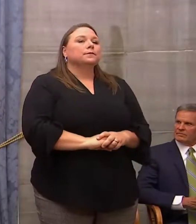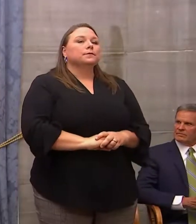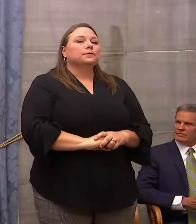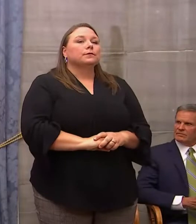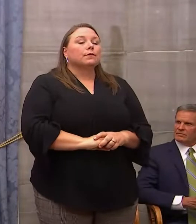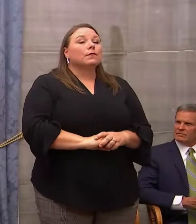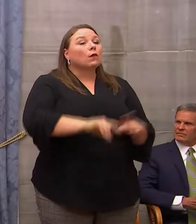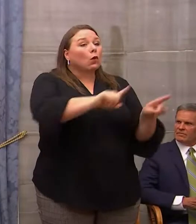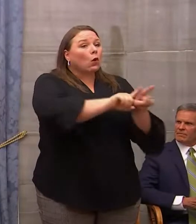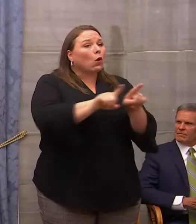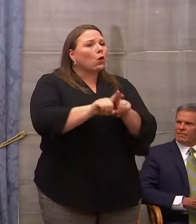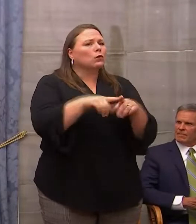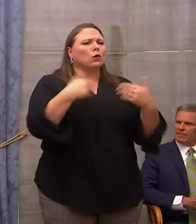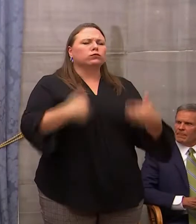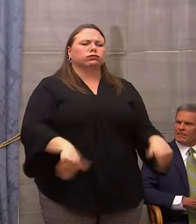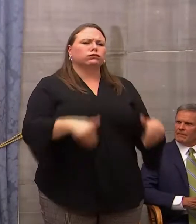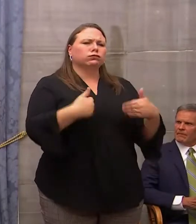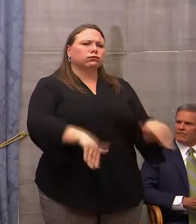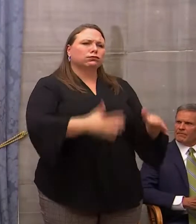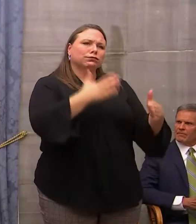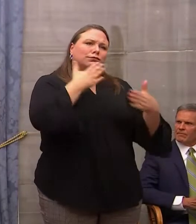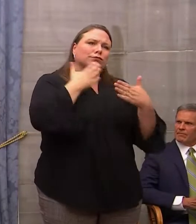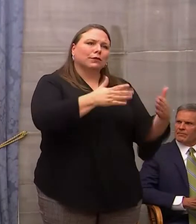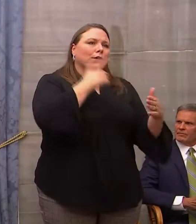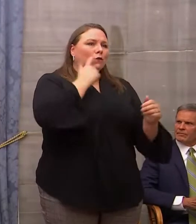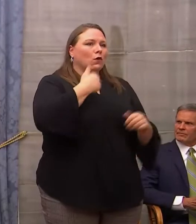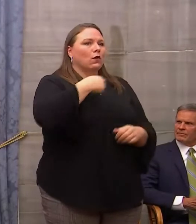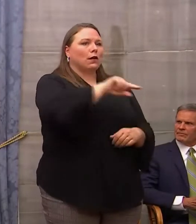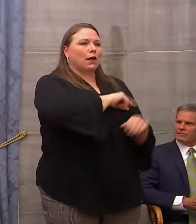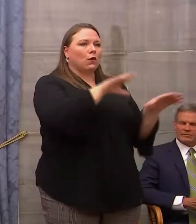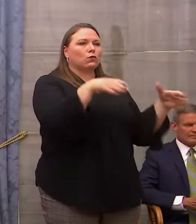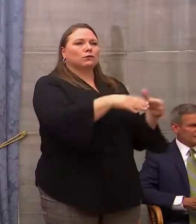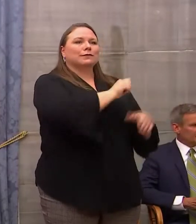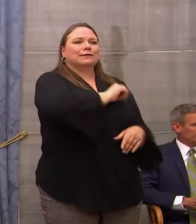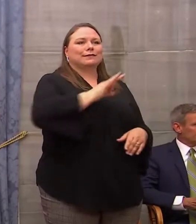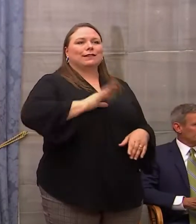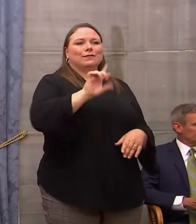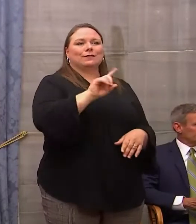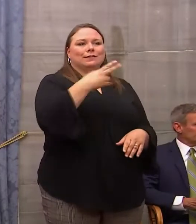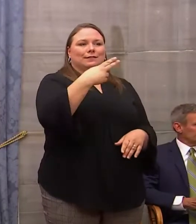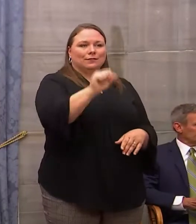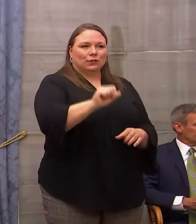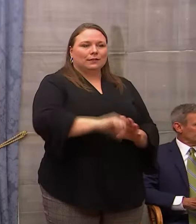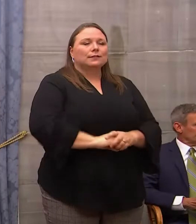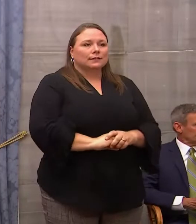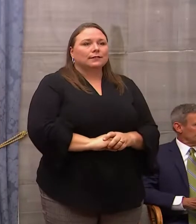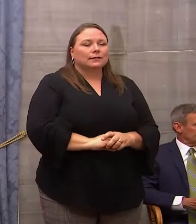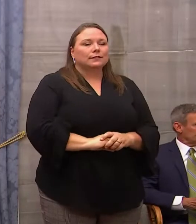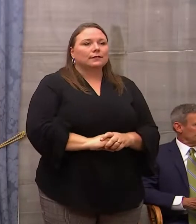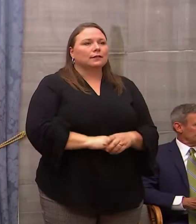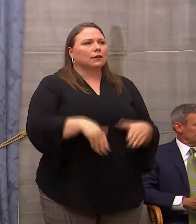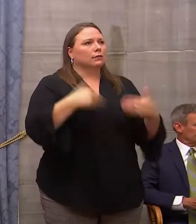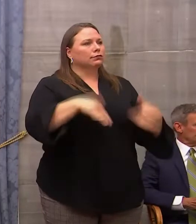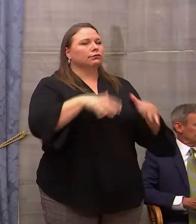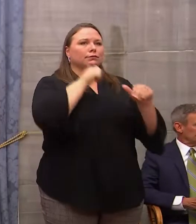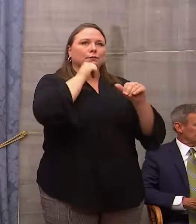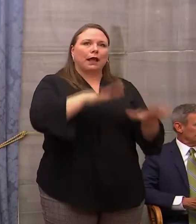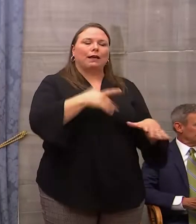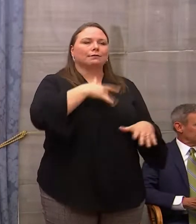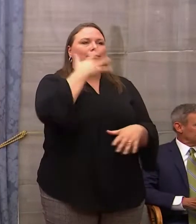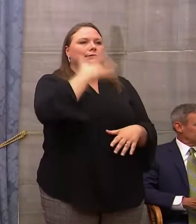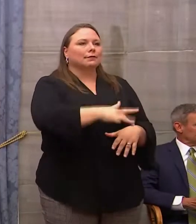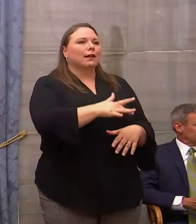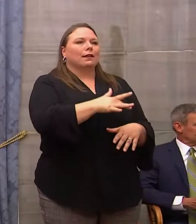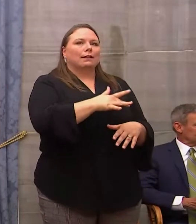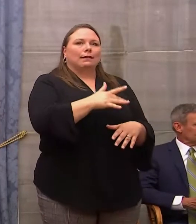And I also have to say a profound thanks to the staff at the Department of Human Services. I had the blessing and good